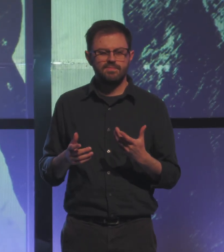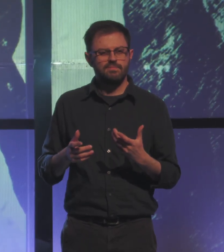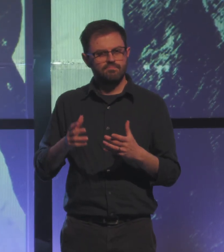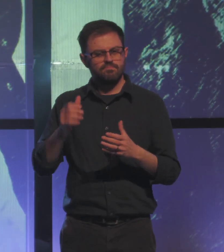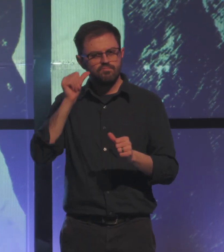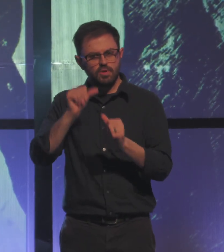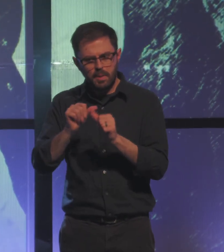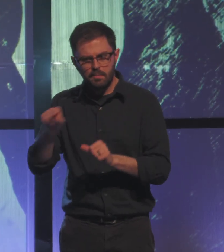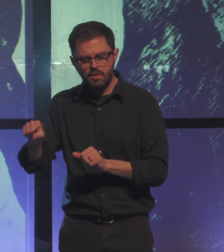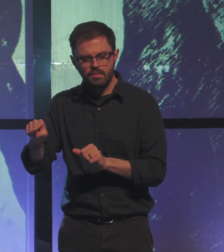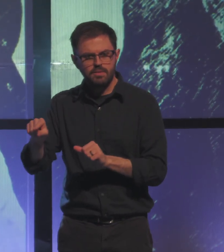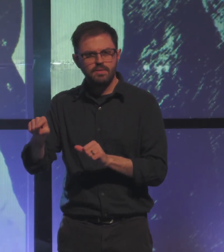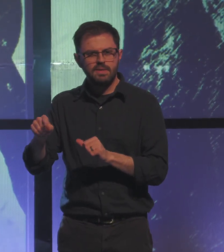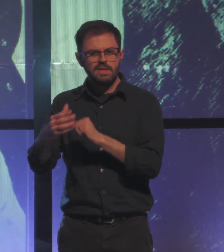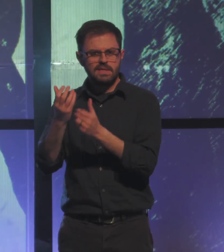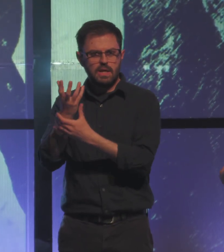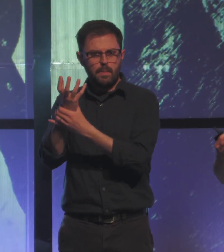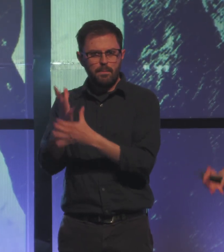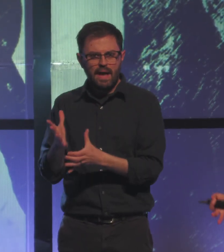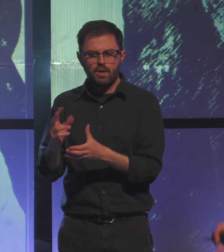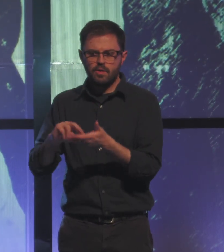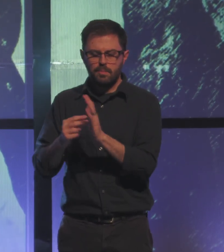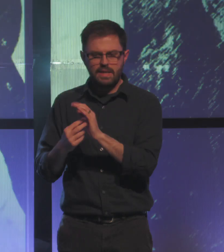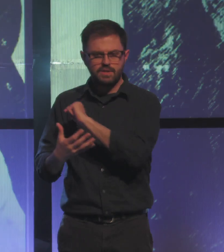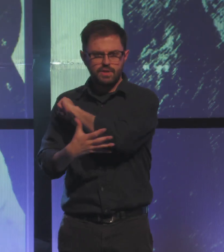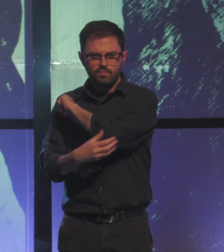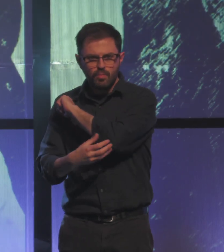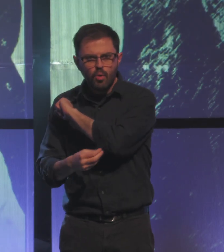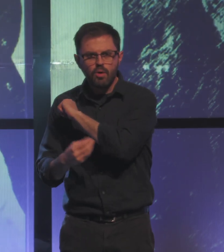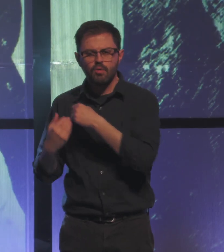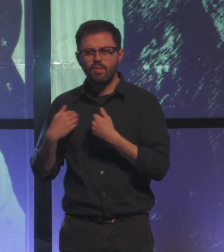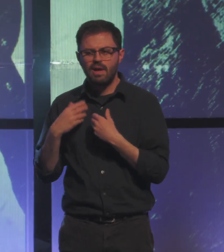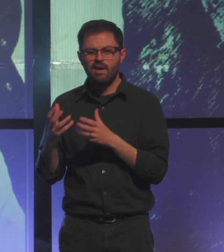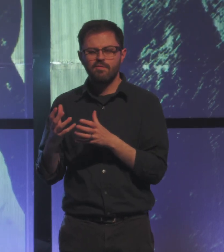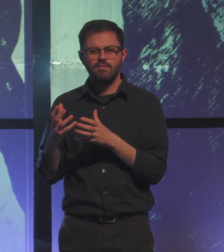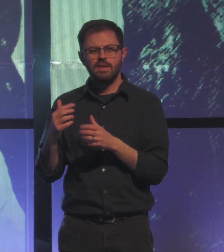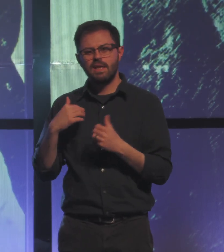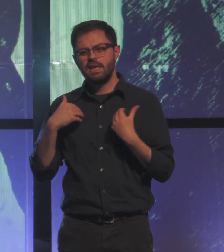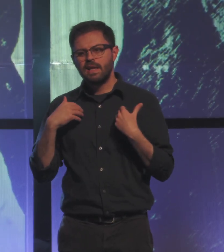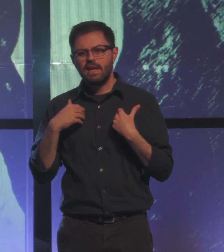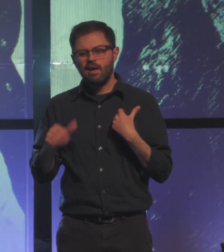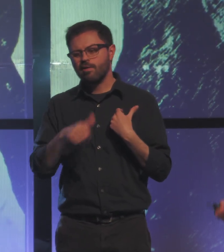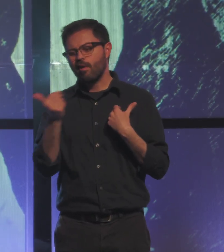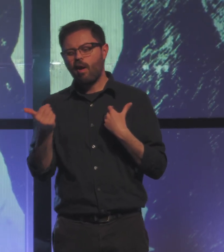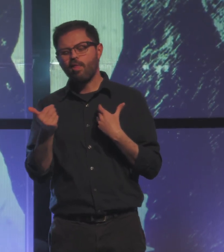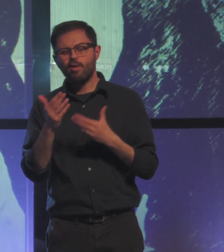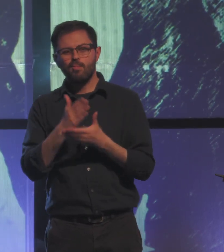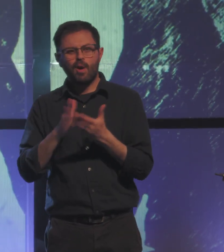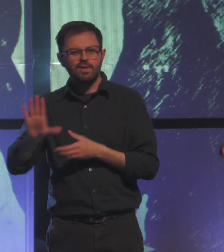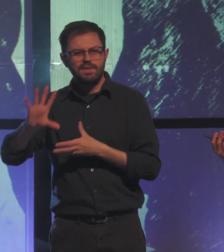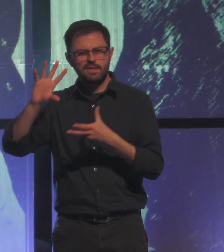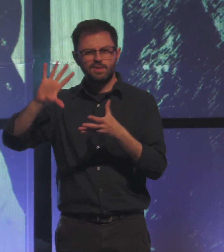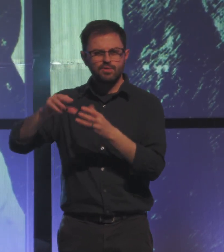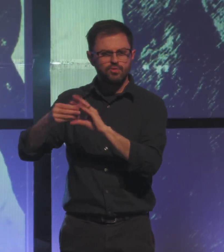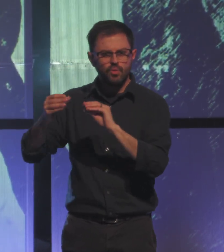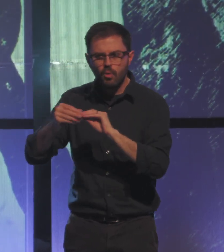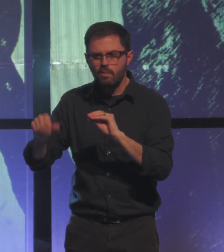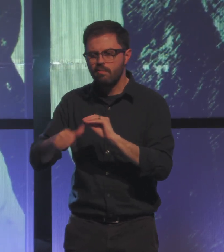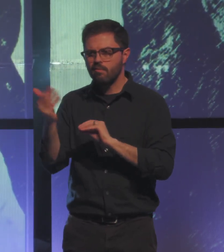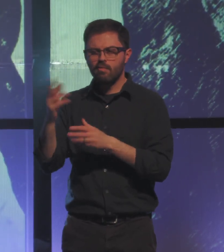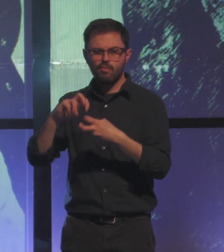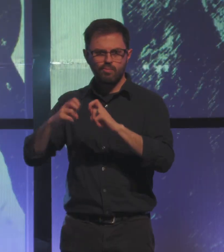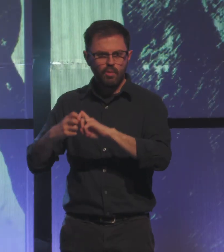beggar. That means that there was poverty. We don't know. There's so much more to this man's story, and Jesus gives him an opportunity in this encounter to tell